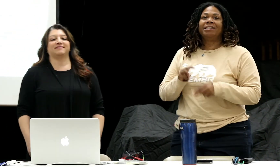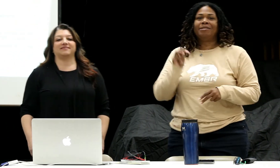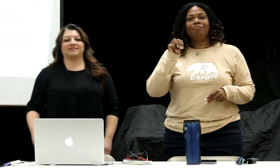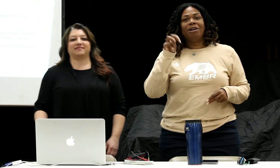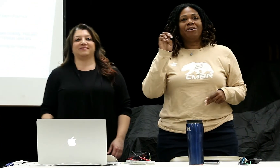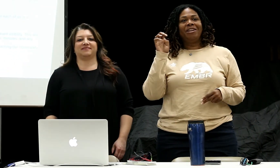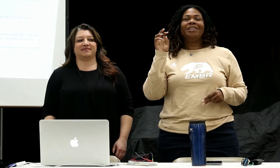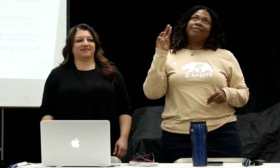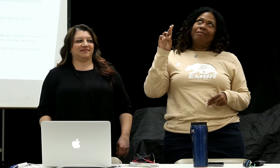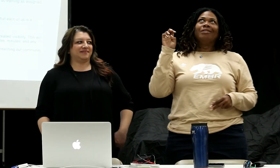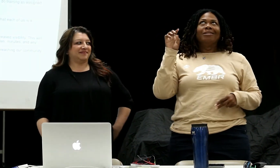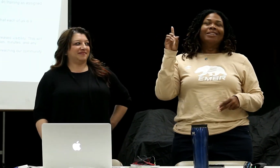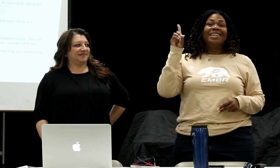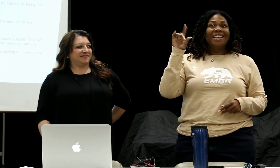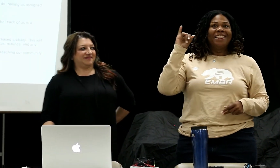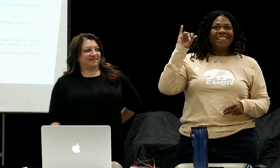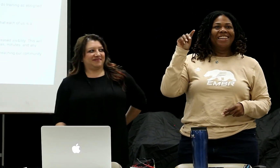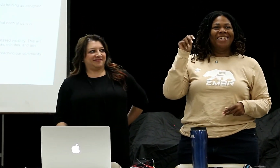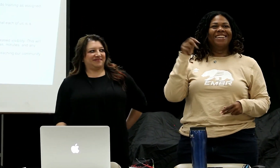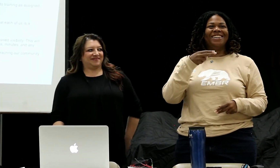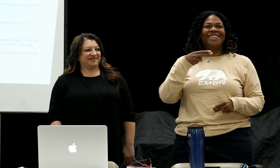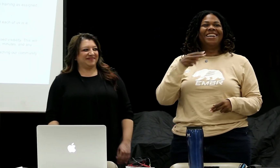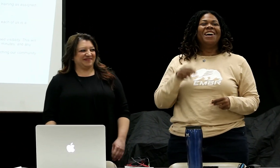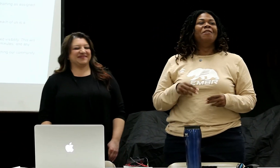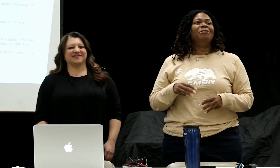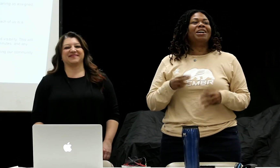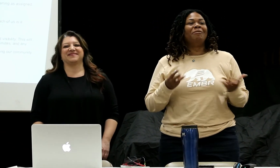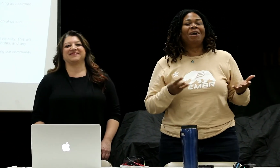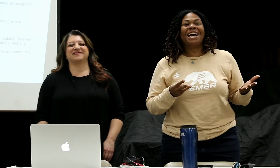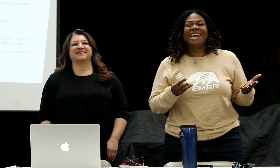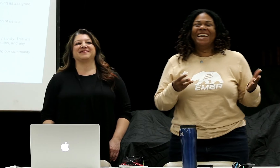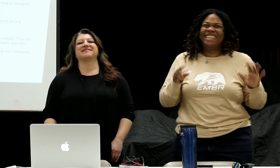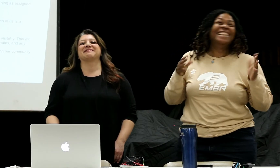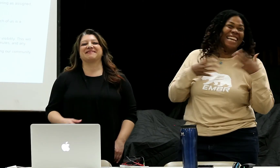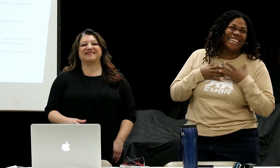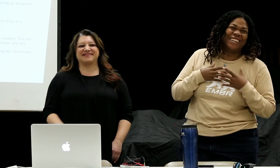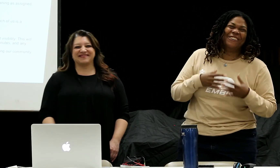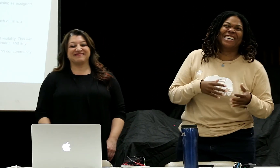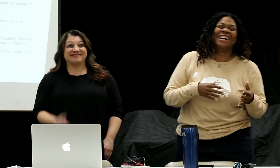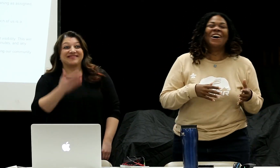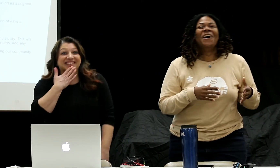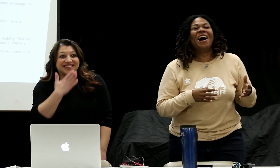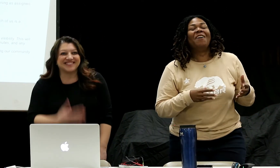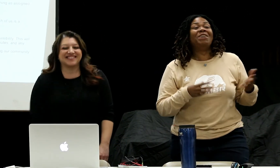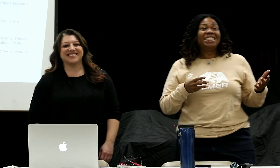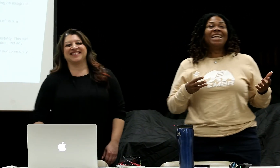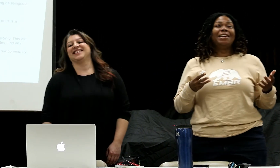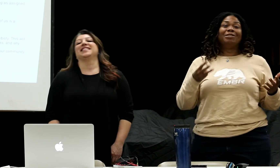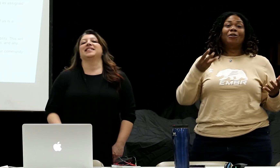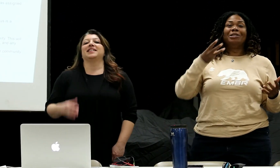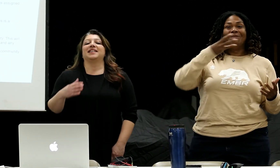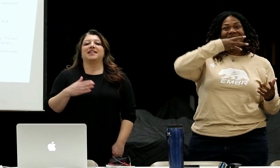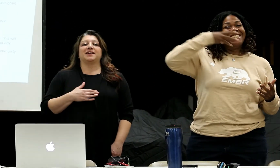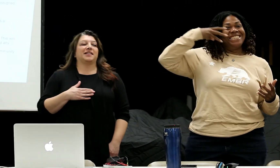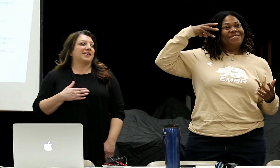And there are things that are still happening that people don't see or don't recognize. So it's important for them to be brought to